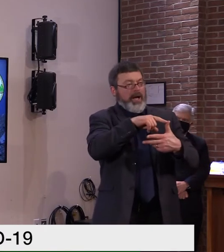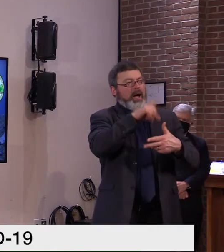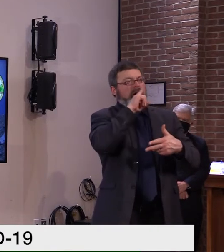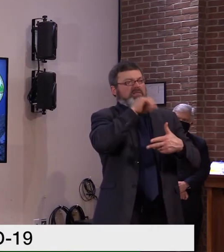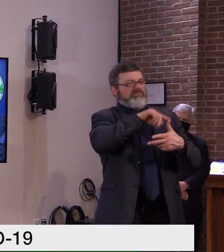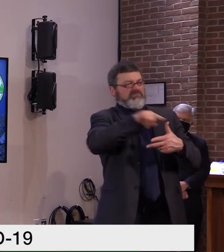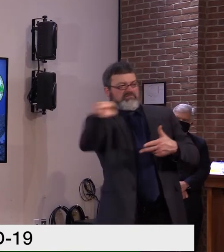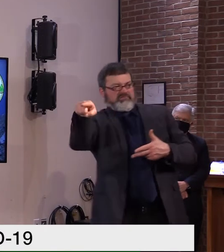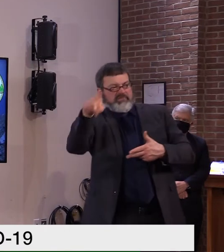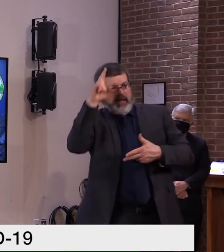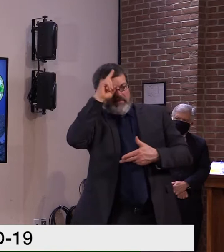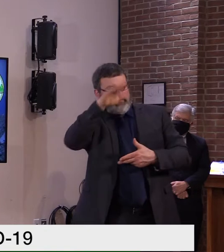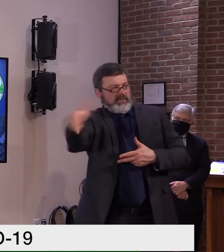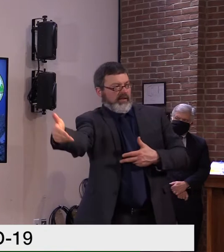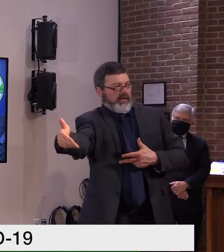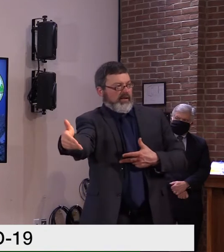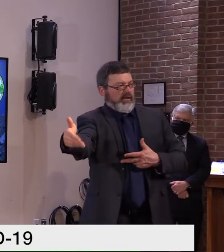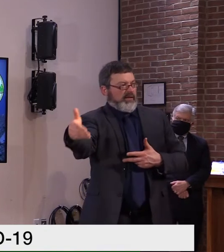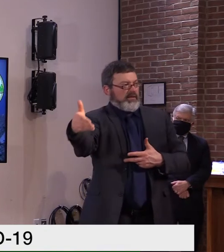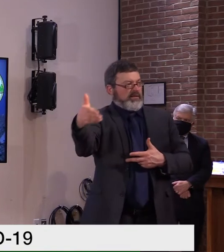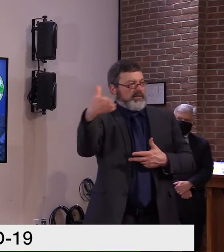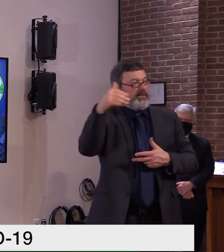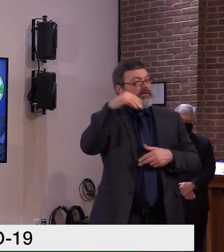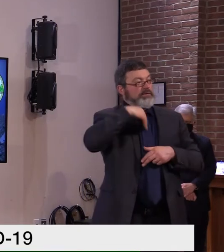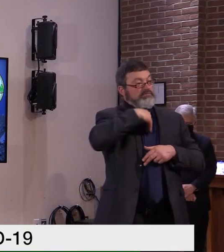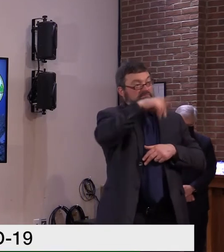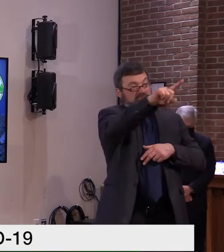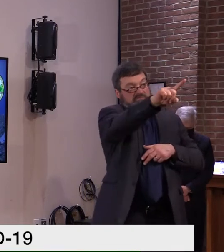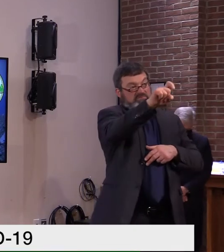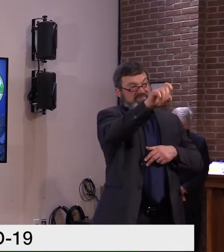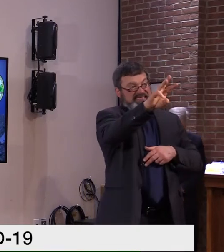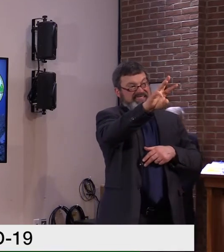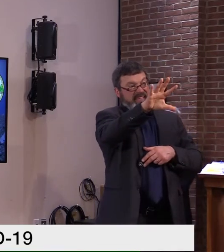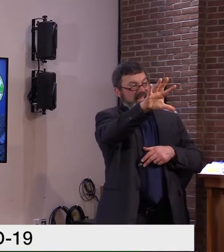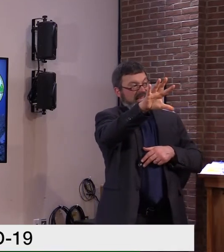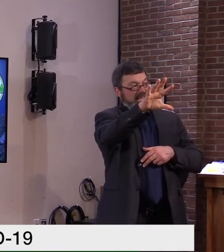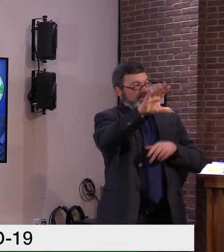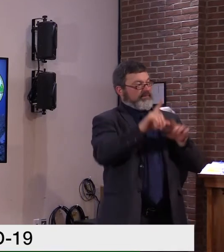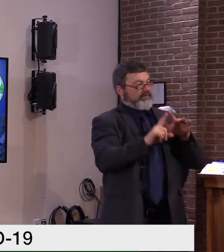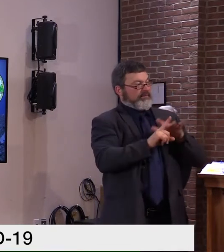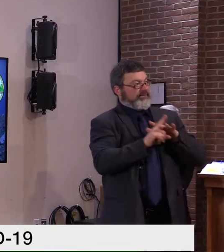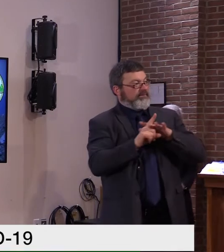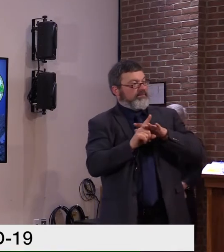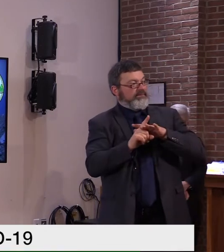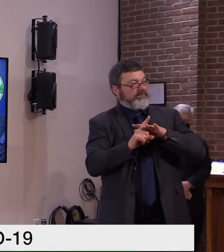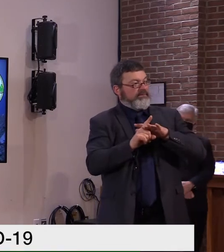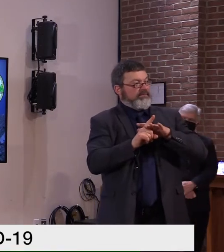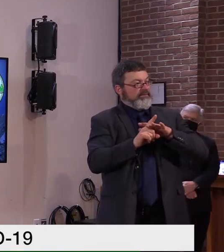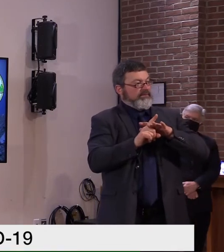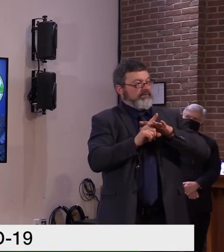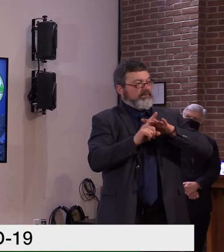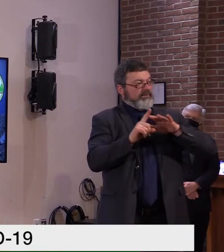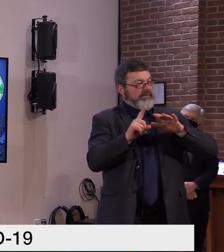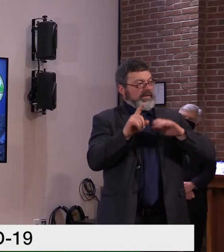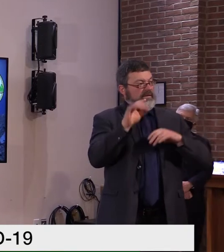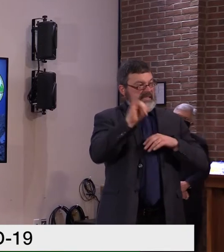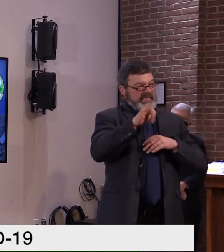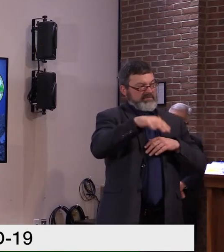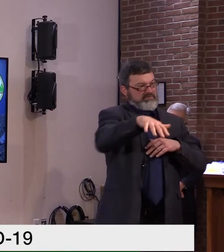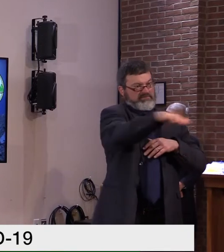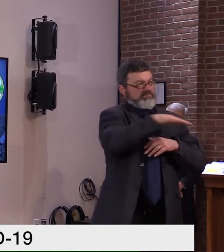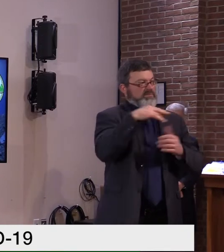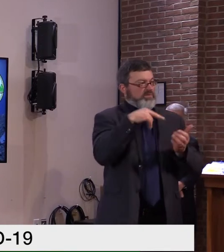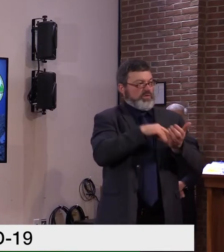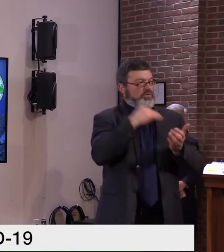total of 165 cases in 8 facilities, ranging from skilled nursing facilities to assisted